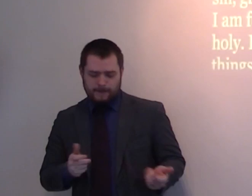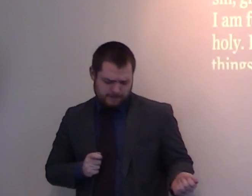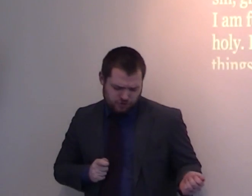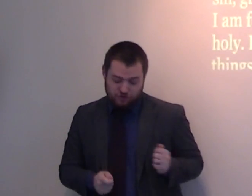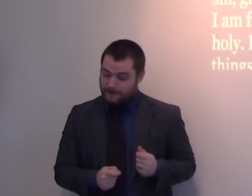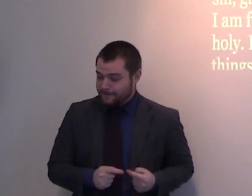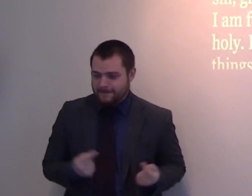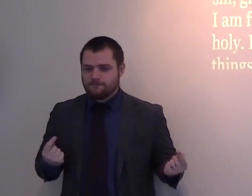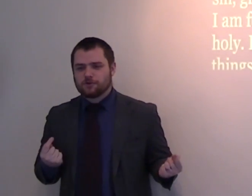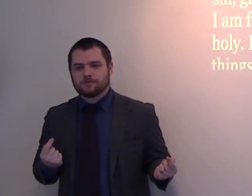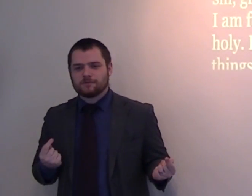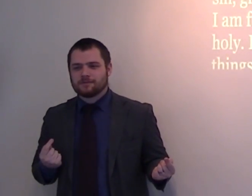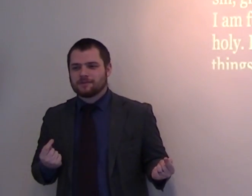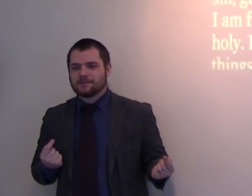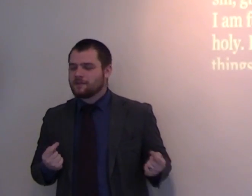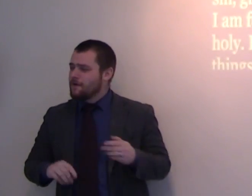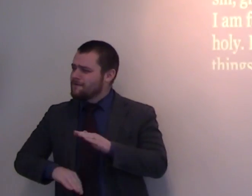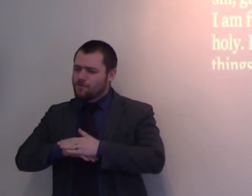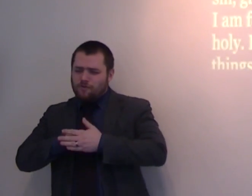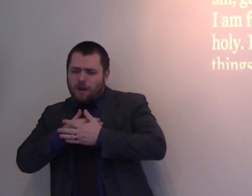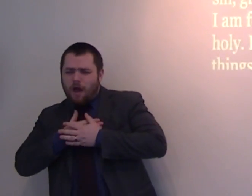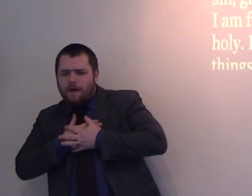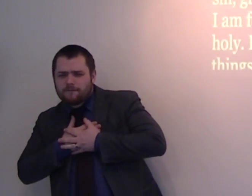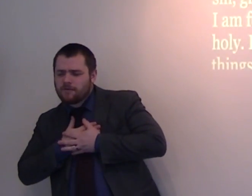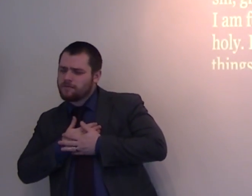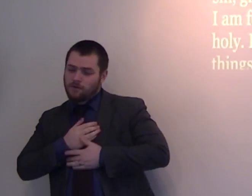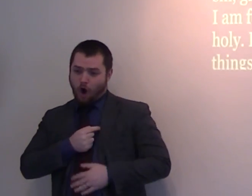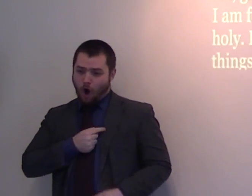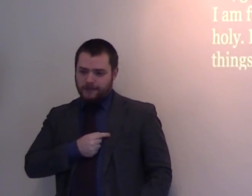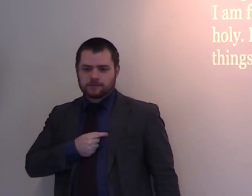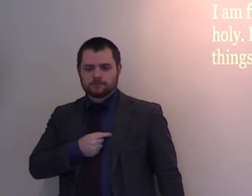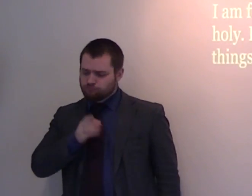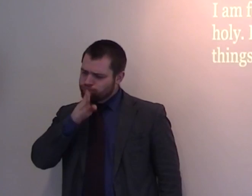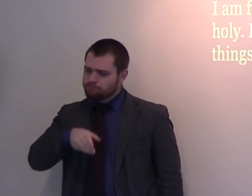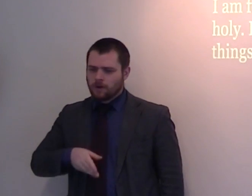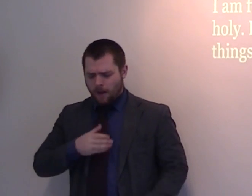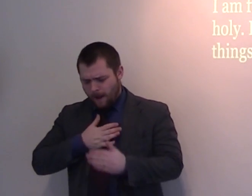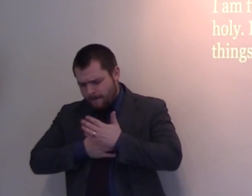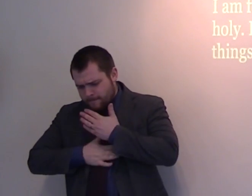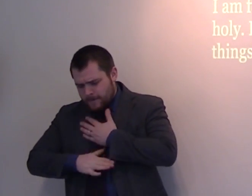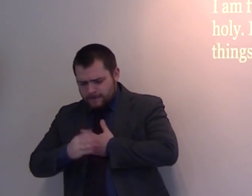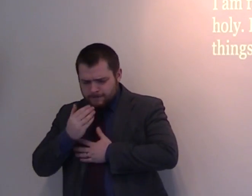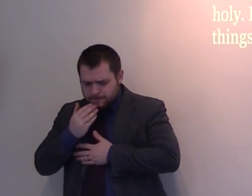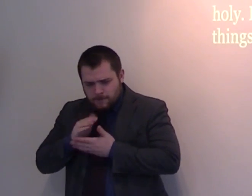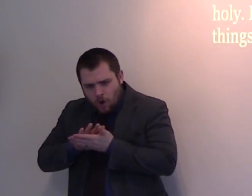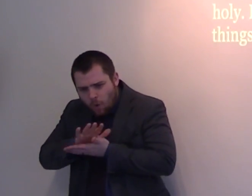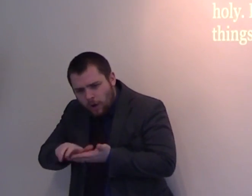different. I am full of love. I am honest, humble, holy.